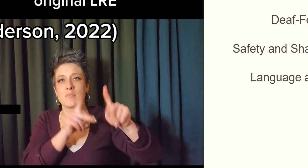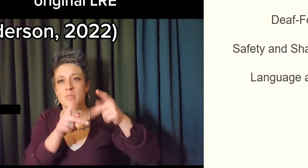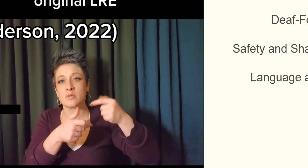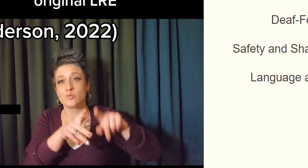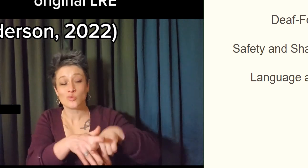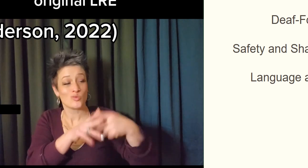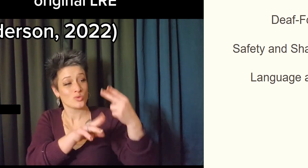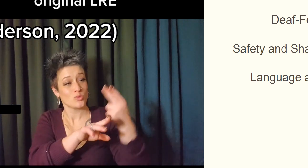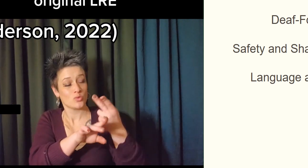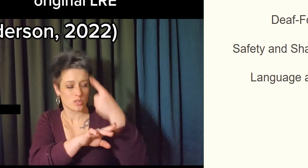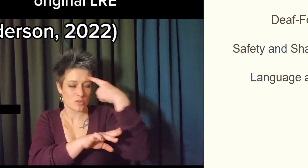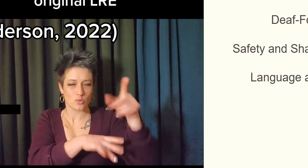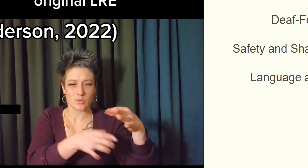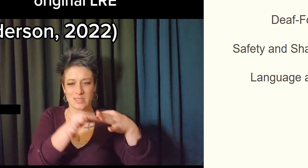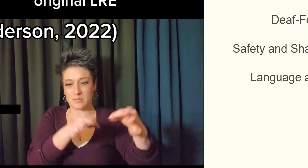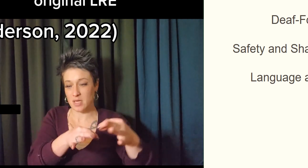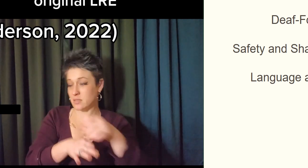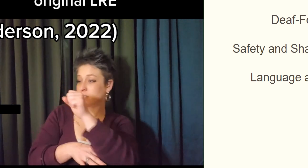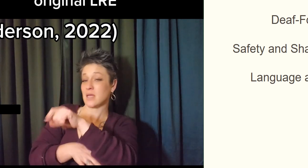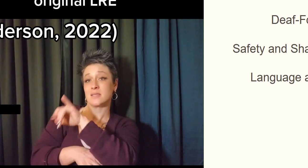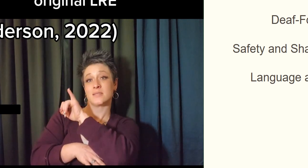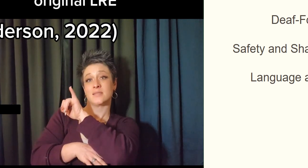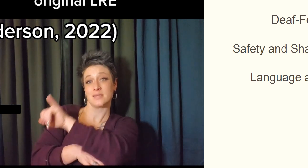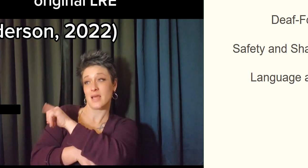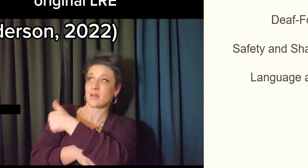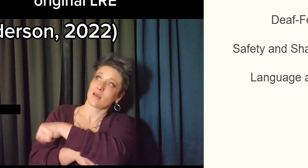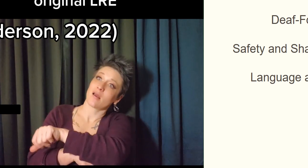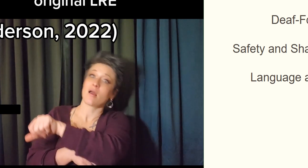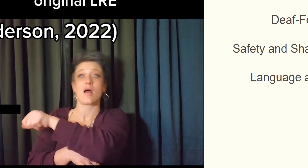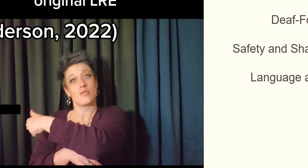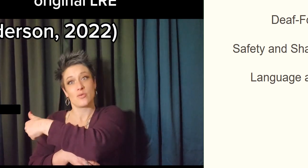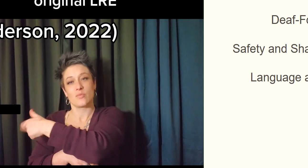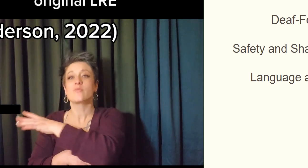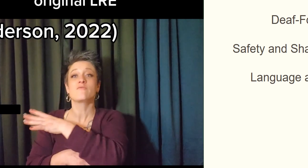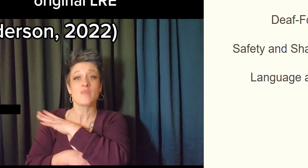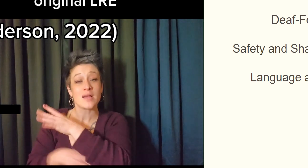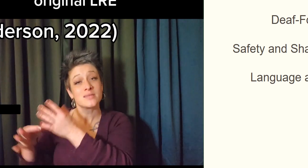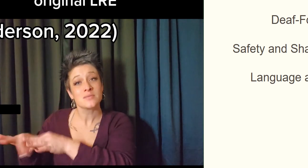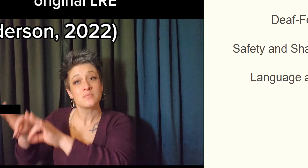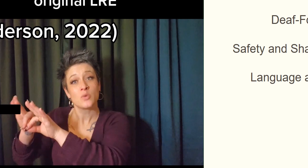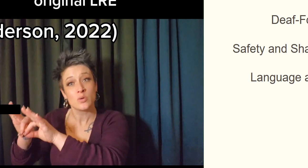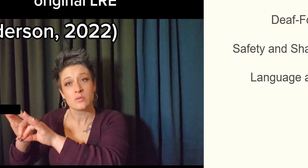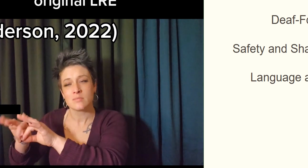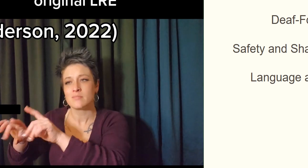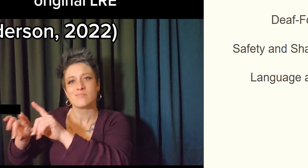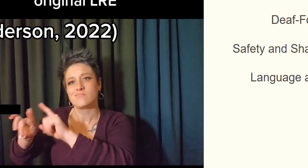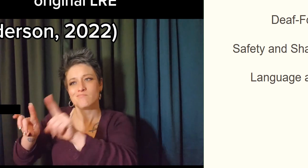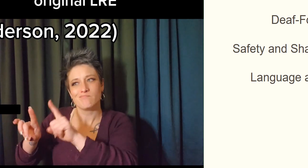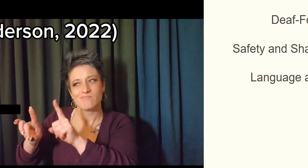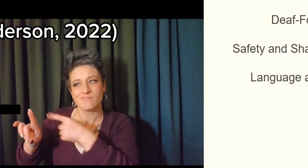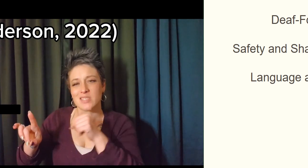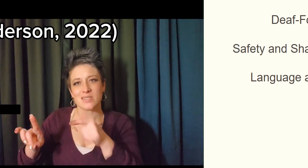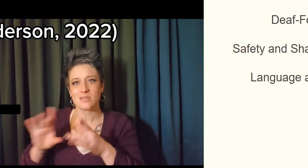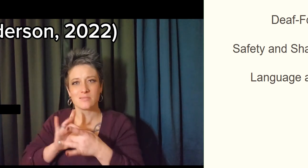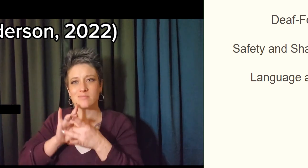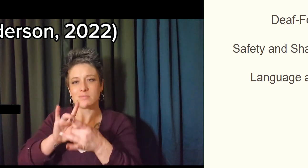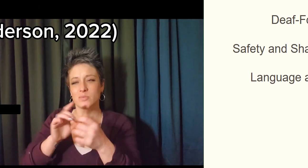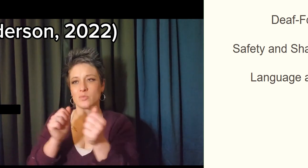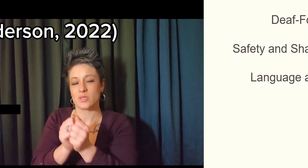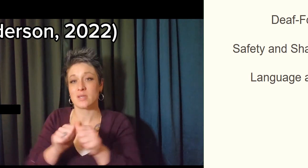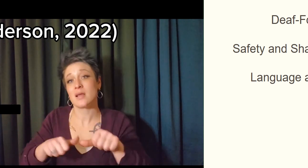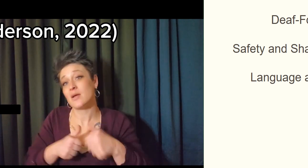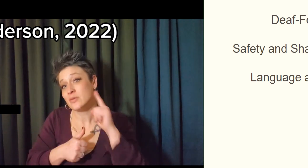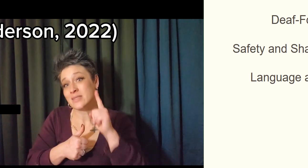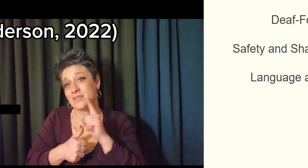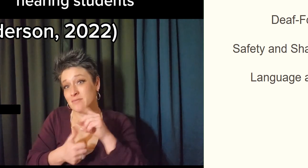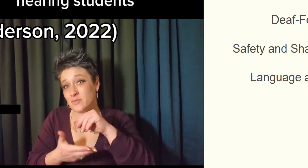So that term was used by people in response to the original LRE. That's important,